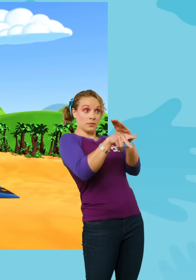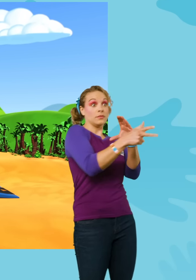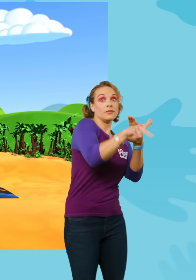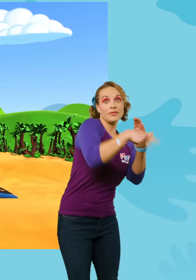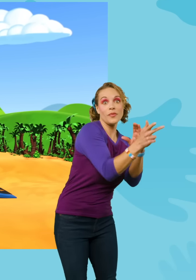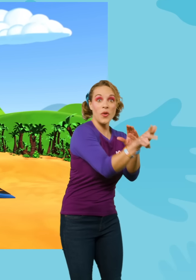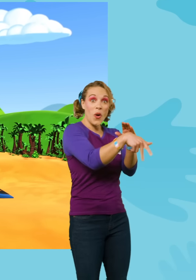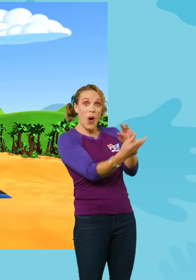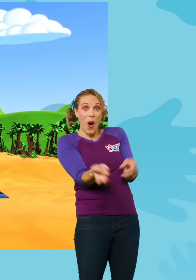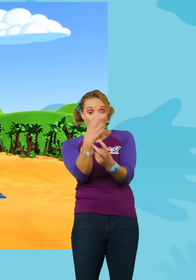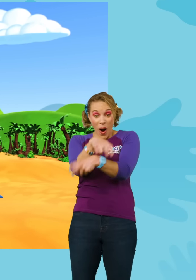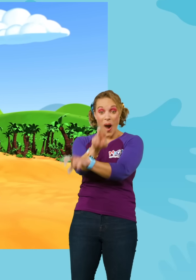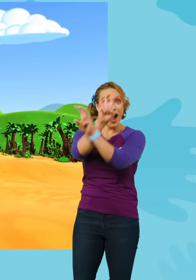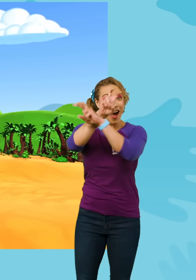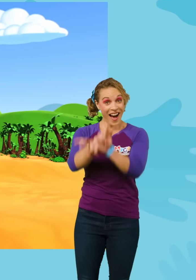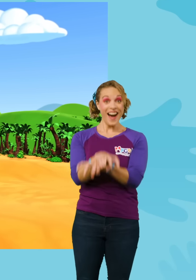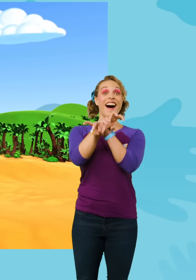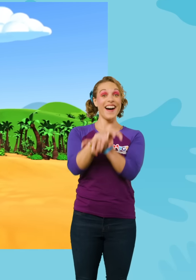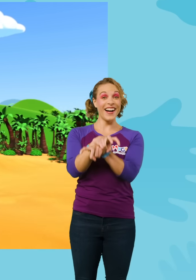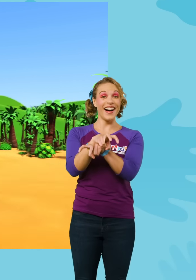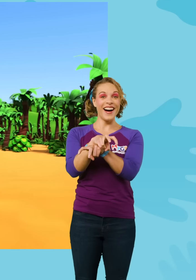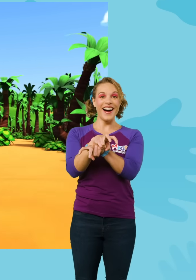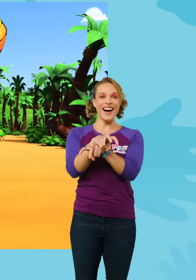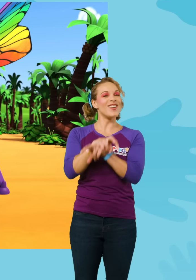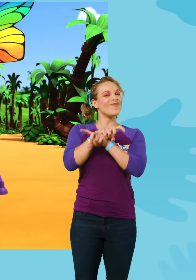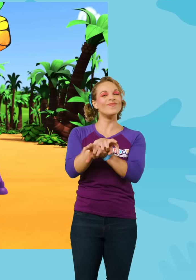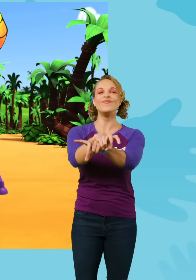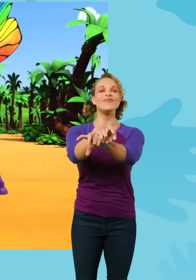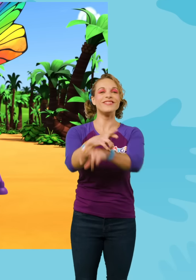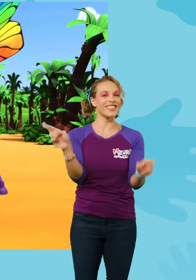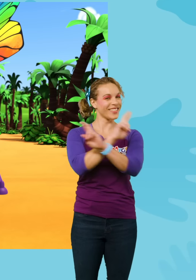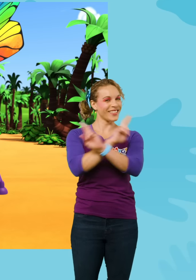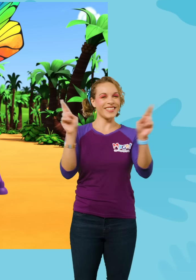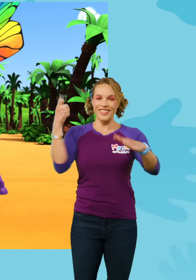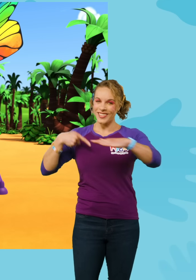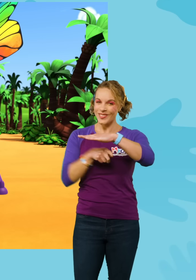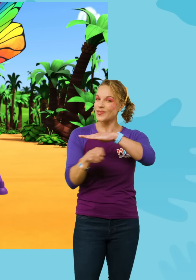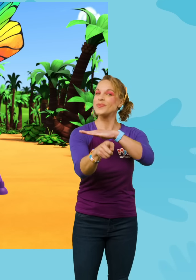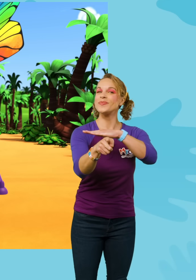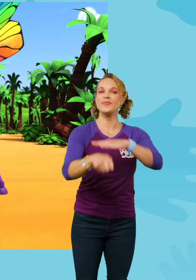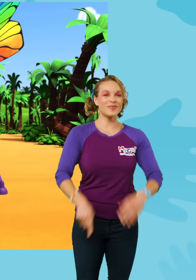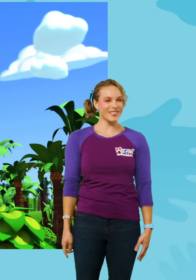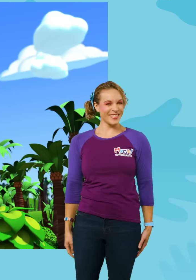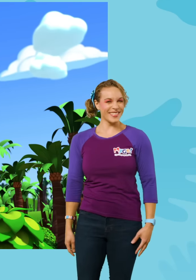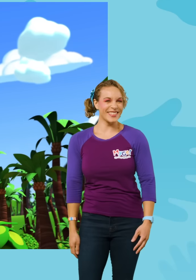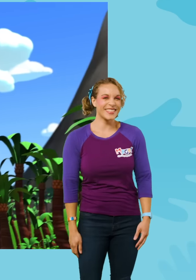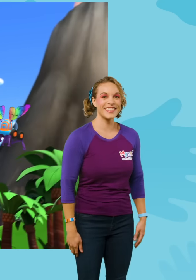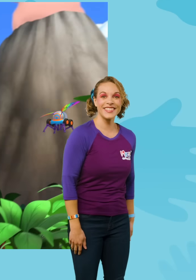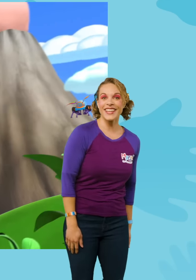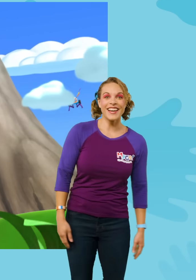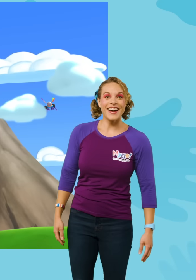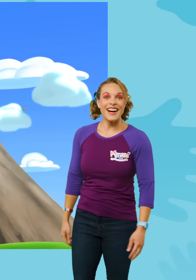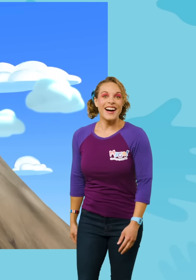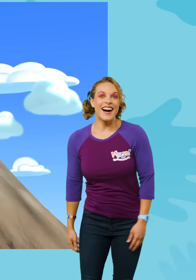Blippi is ready for adventure.